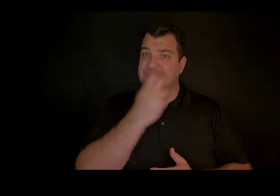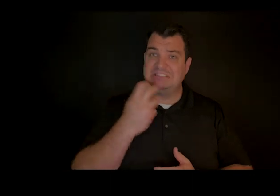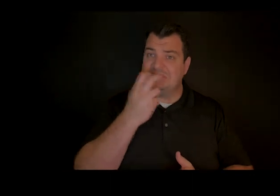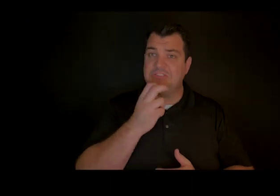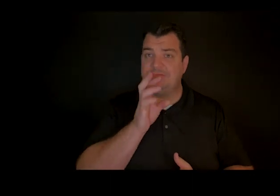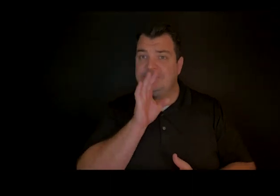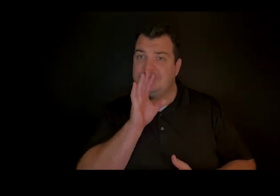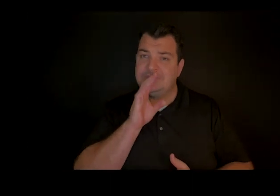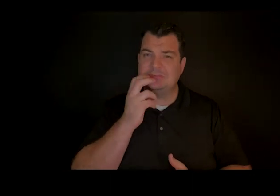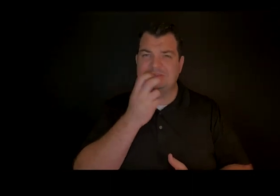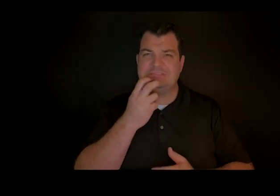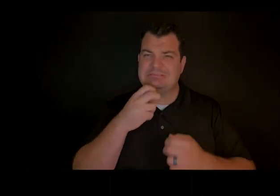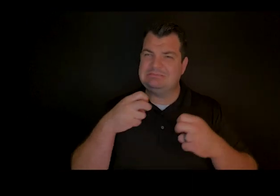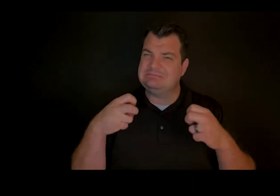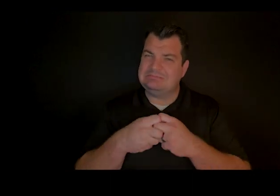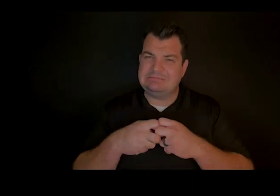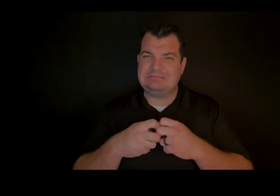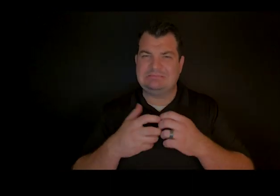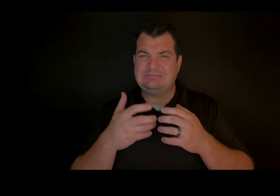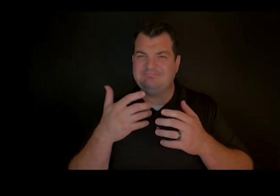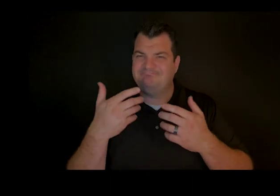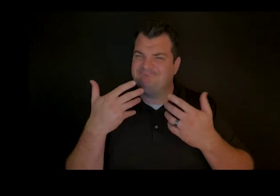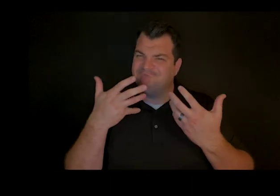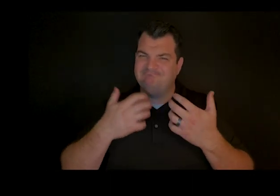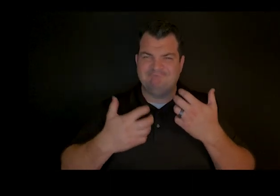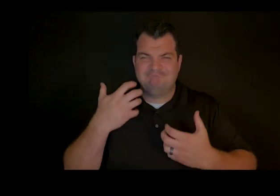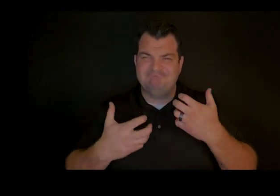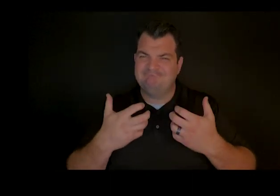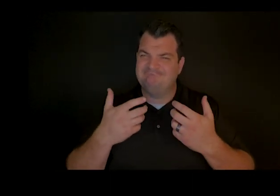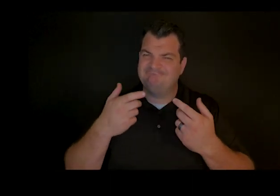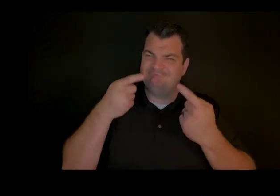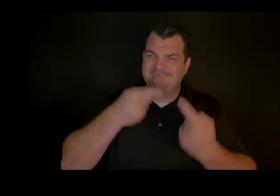speech, communication, and/or language impairments,